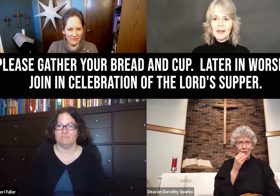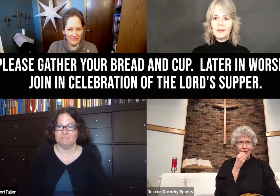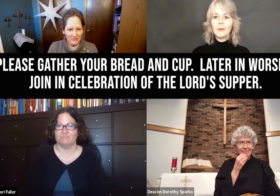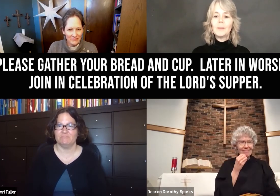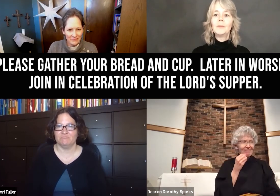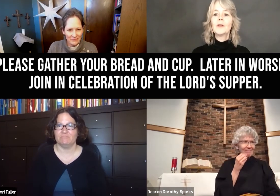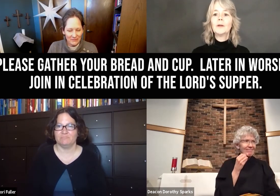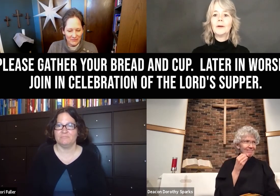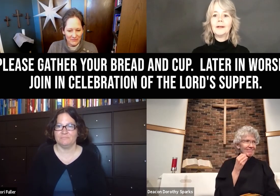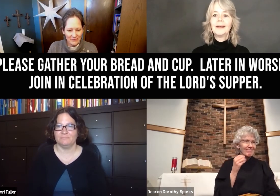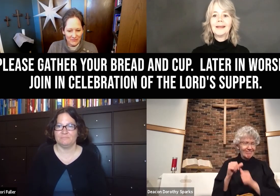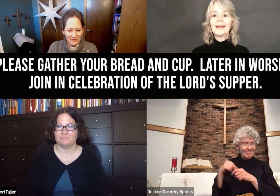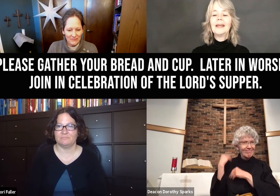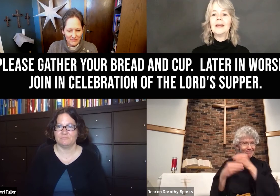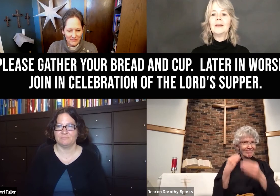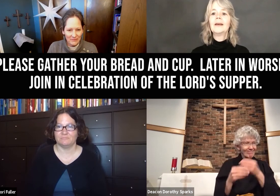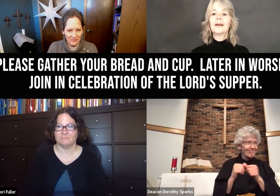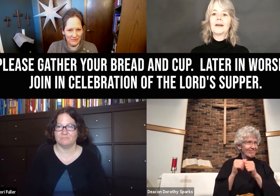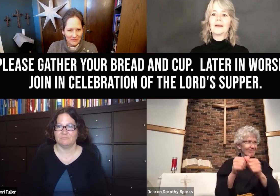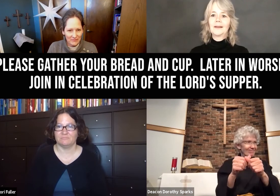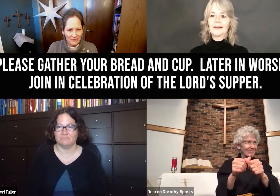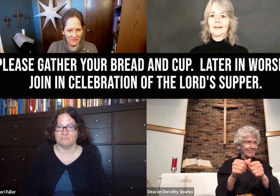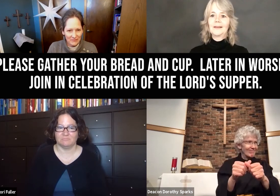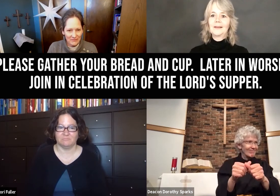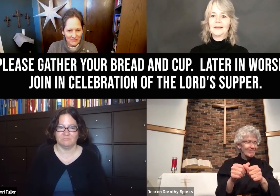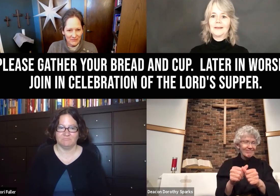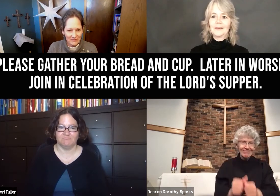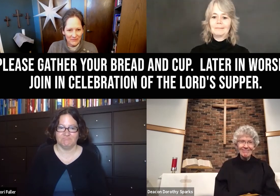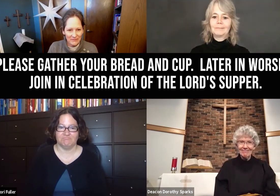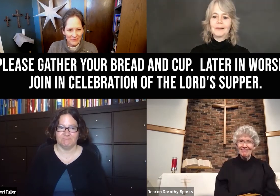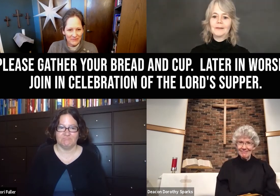gather today to remember the Lord in